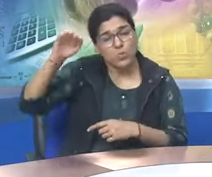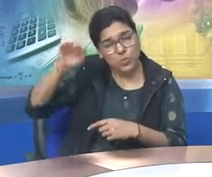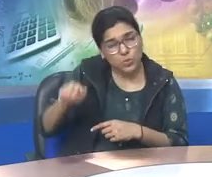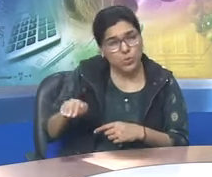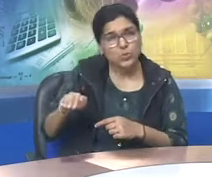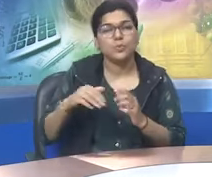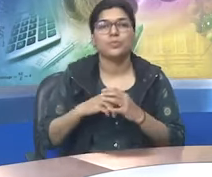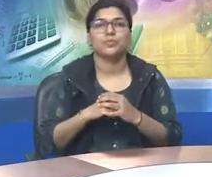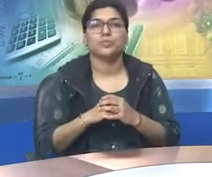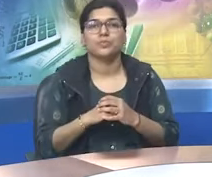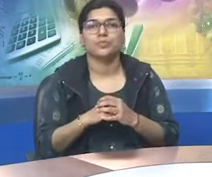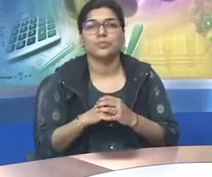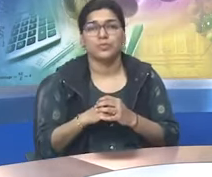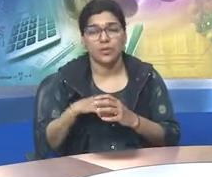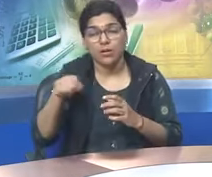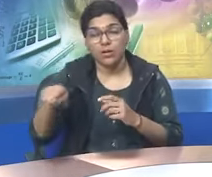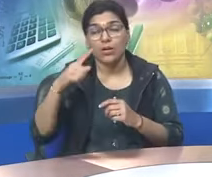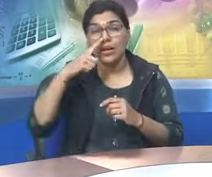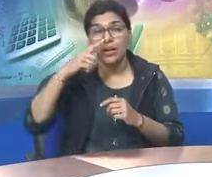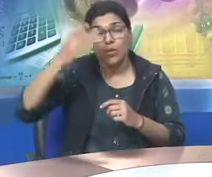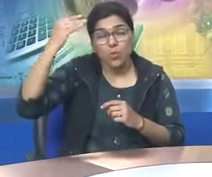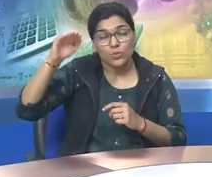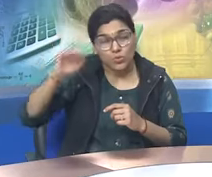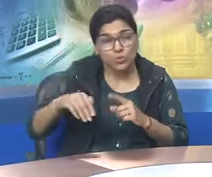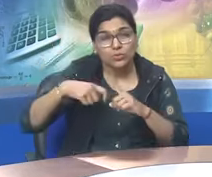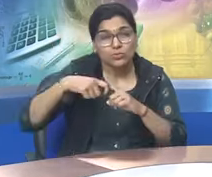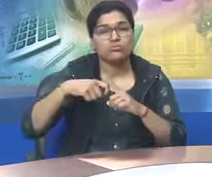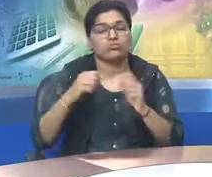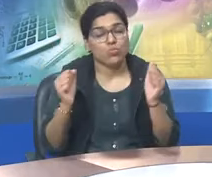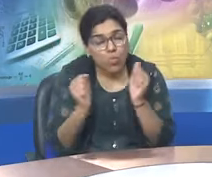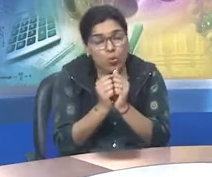Because this poem is the memory of Kamala Das's young